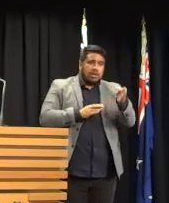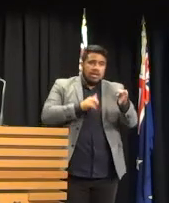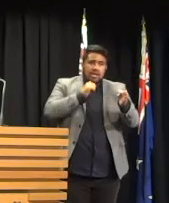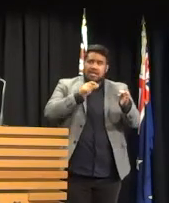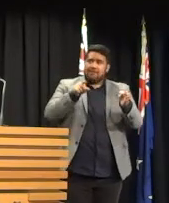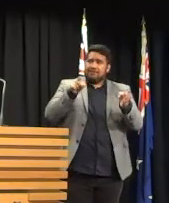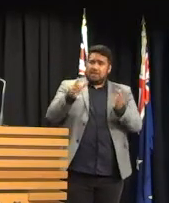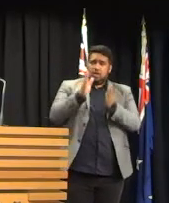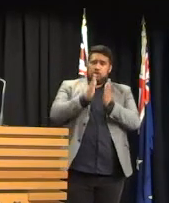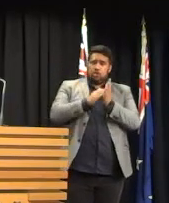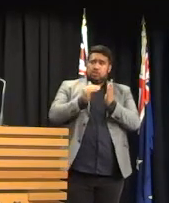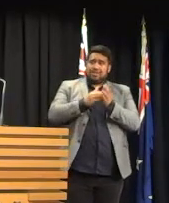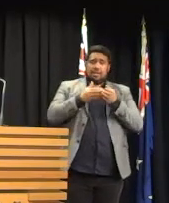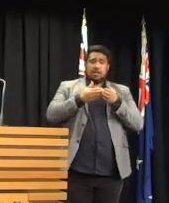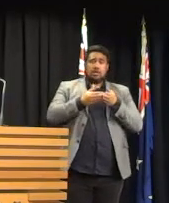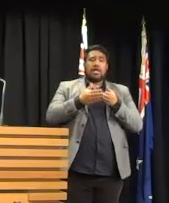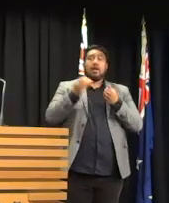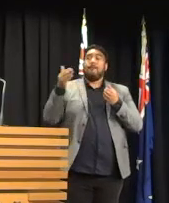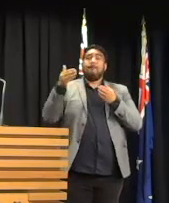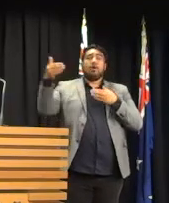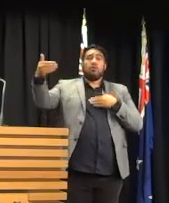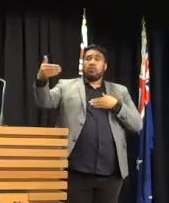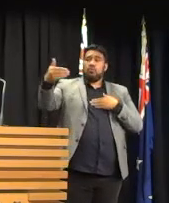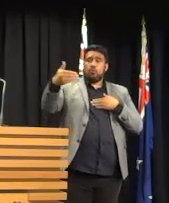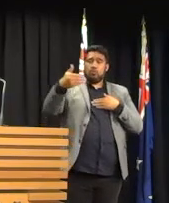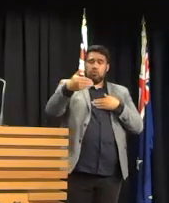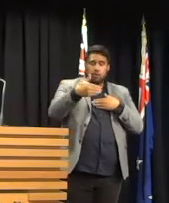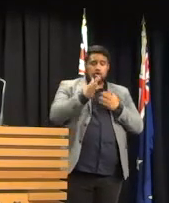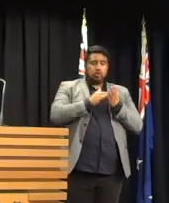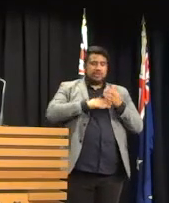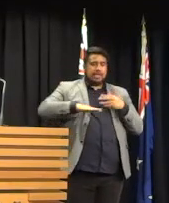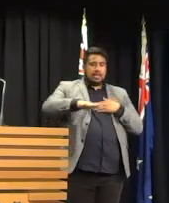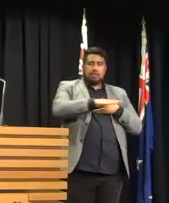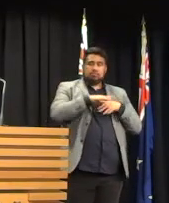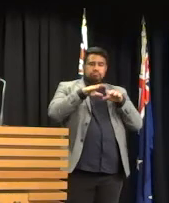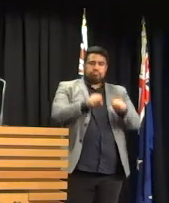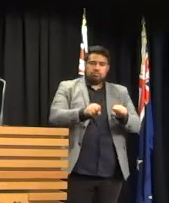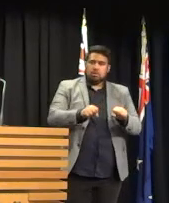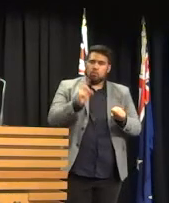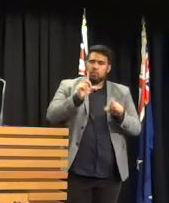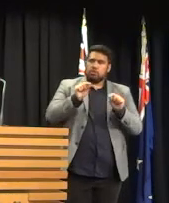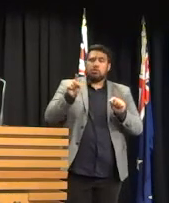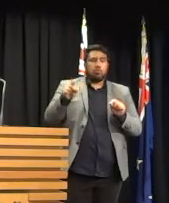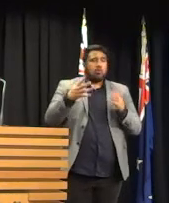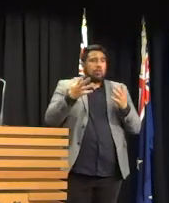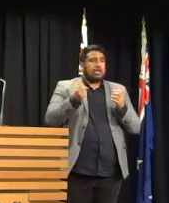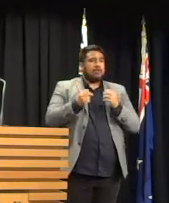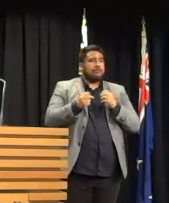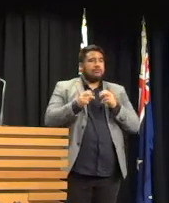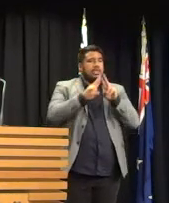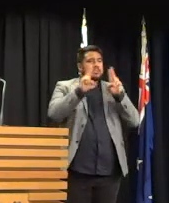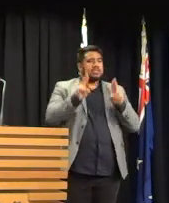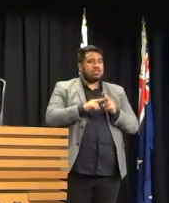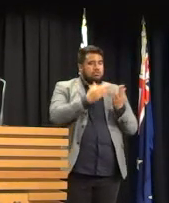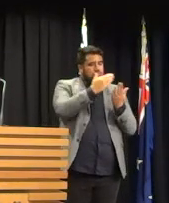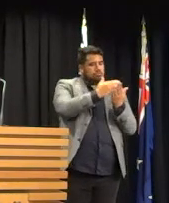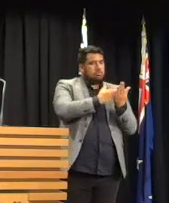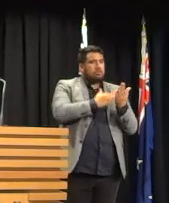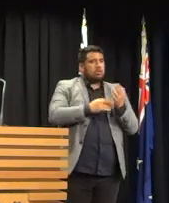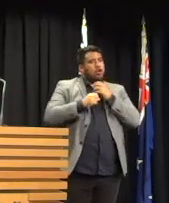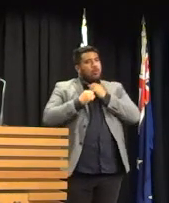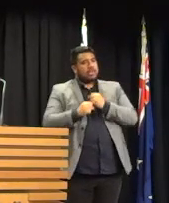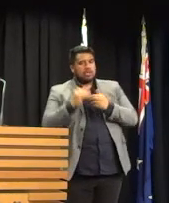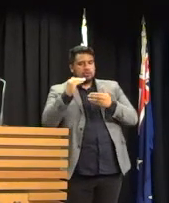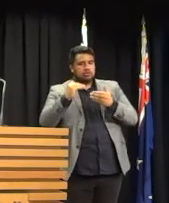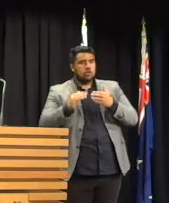though, in New Zealand territorial waters, how would you treat the... We have international obligations, and that basically guides New Zealand's policy